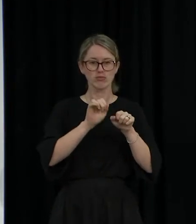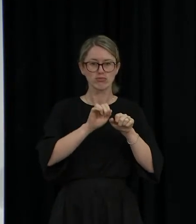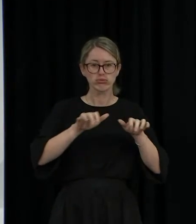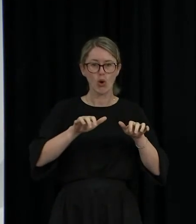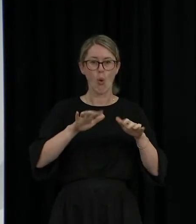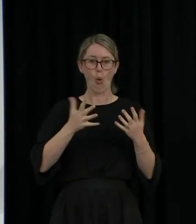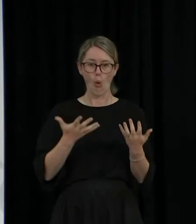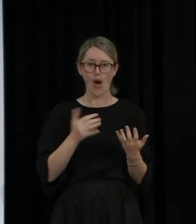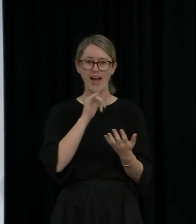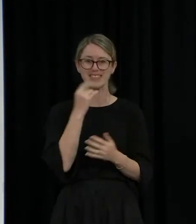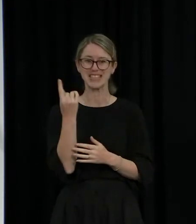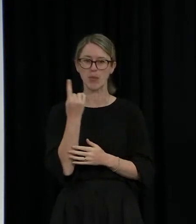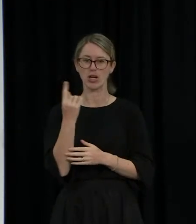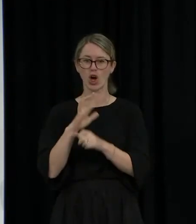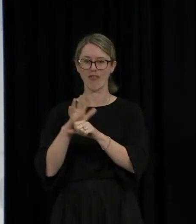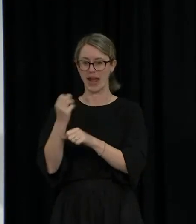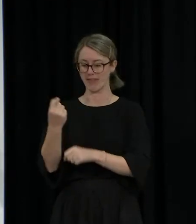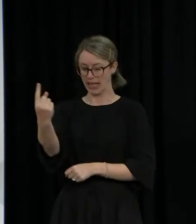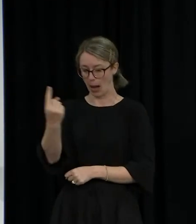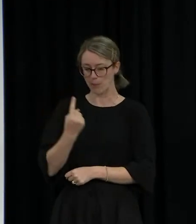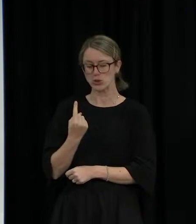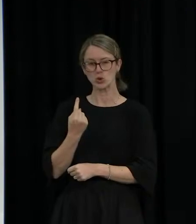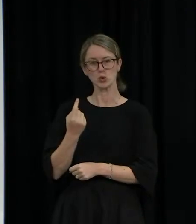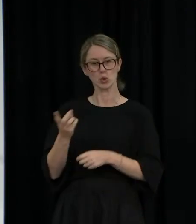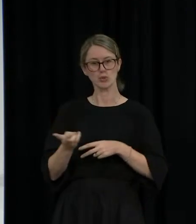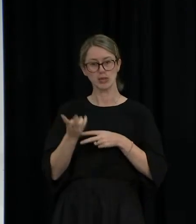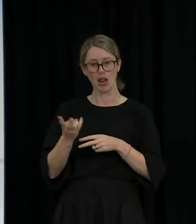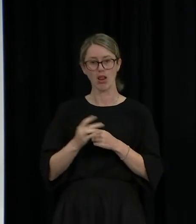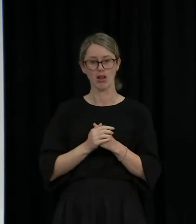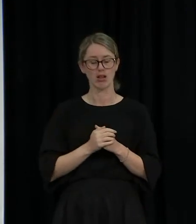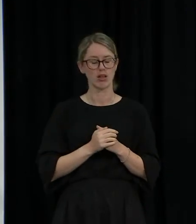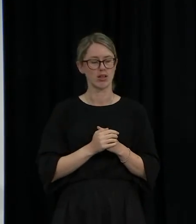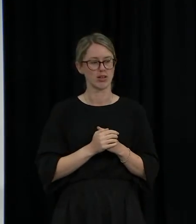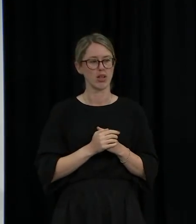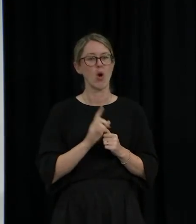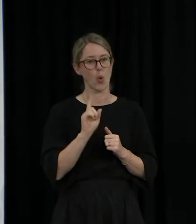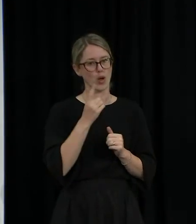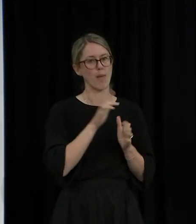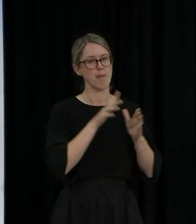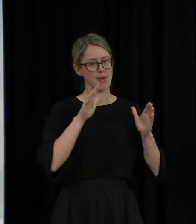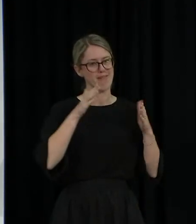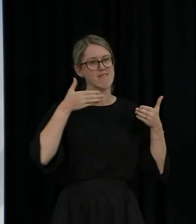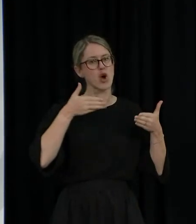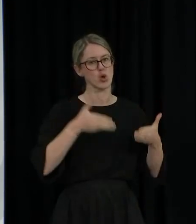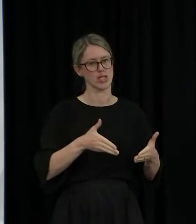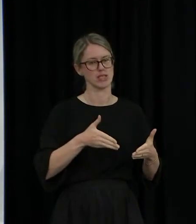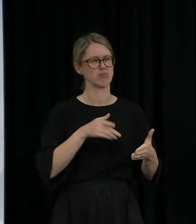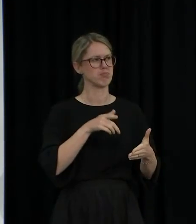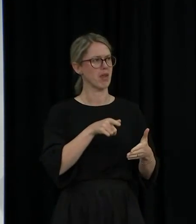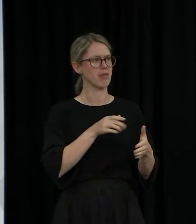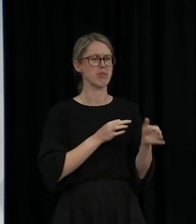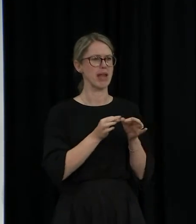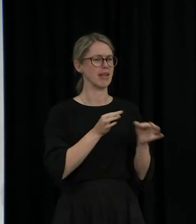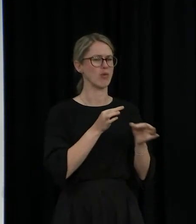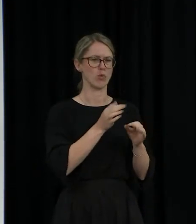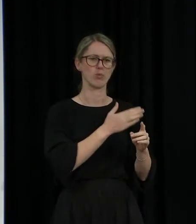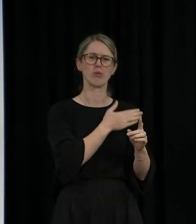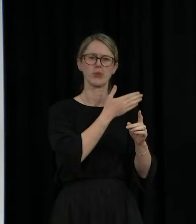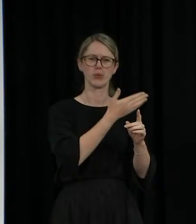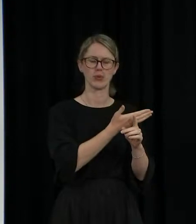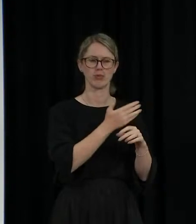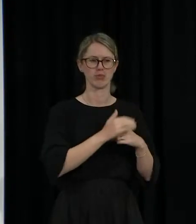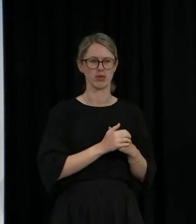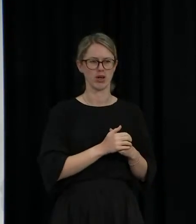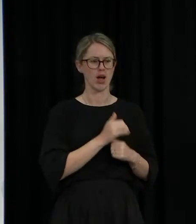cases, and there has been specific focus in Auckland. They have been doing that for some months. I